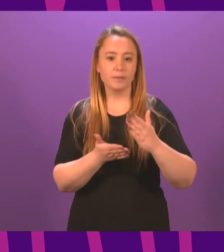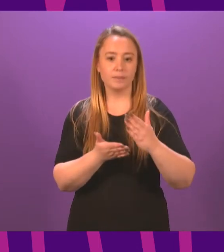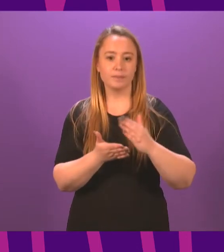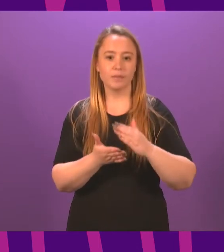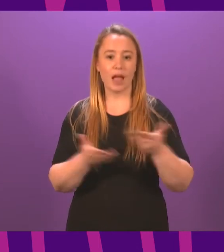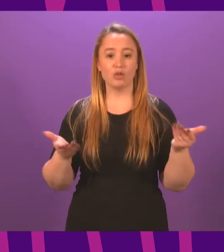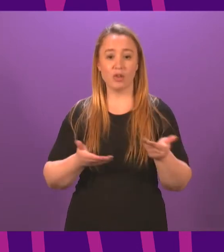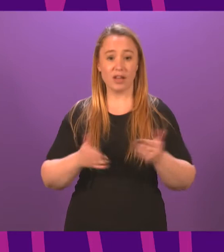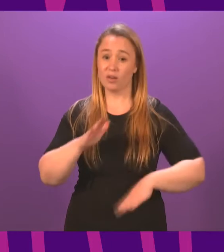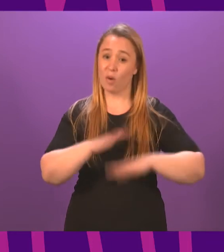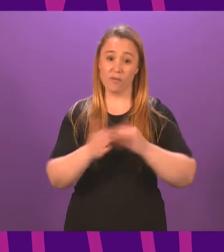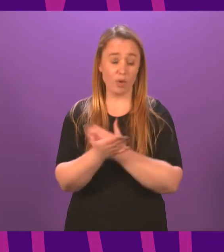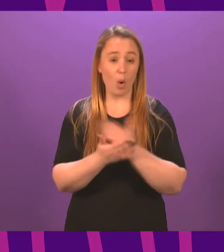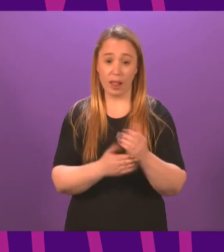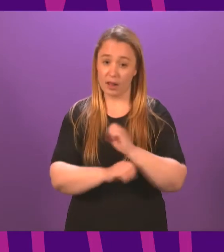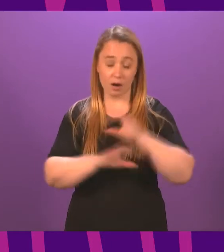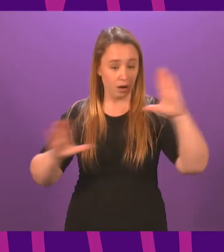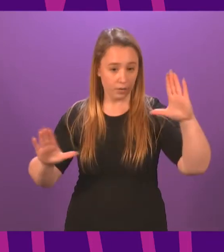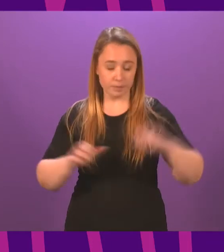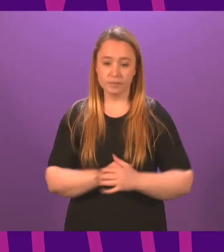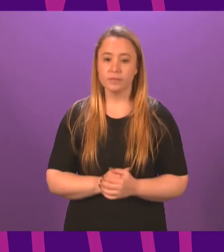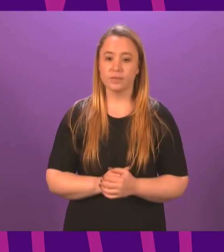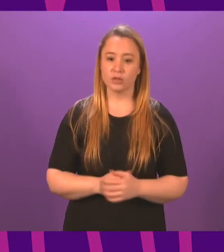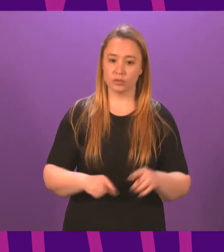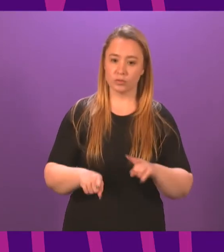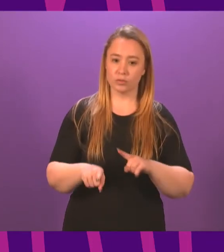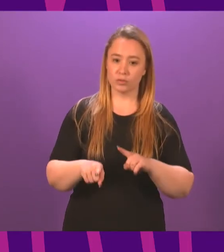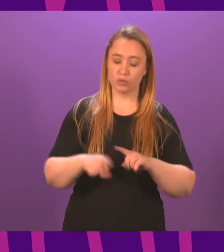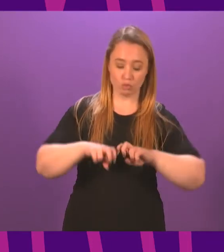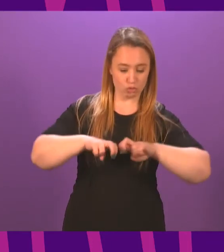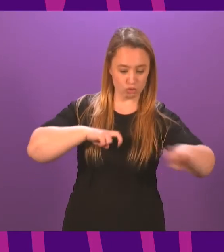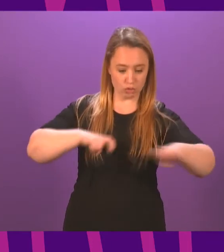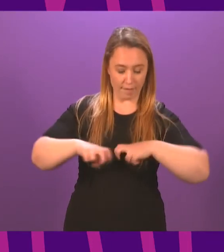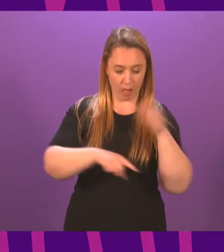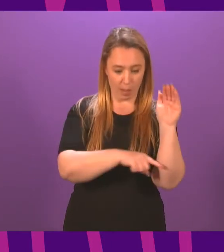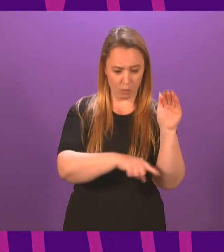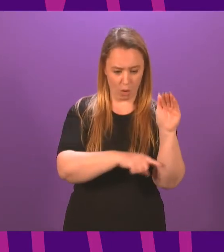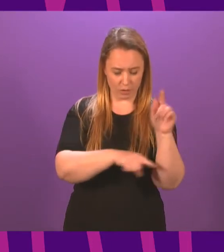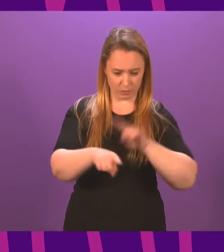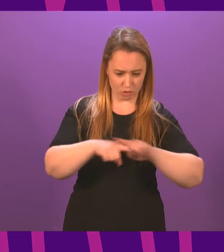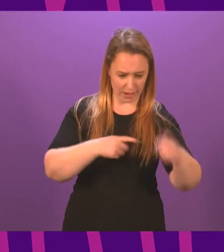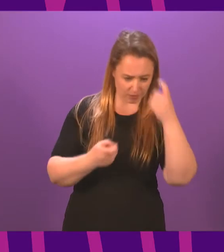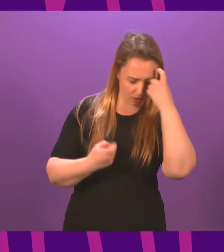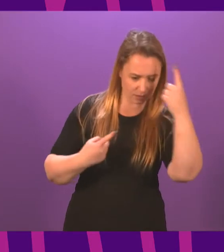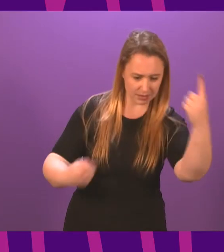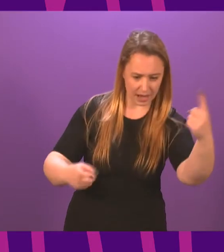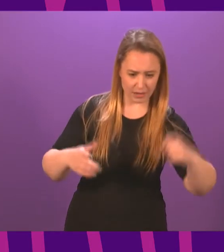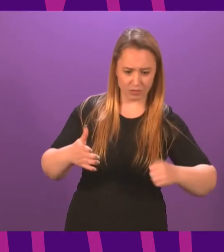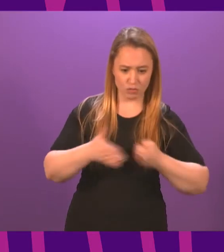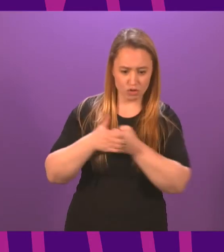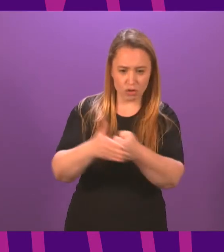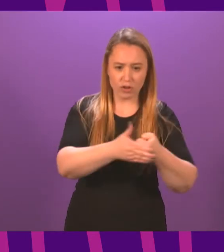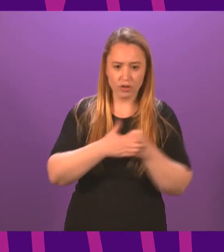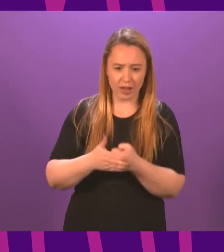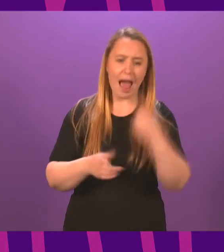today. So I'm trying to understand the restrictions on travel abroad. So I think I understand it now, but